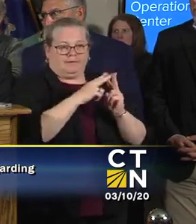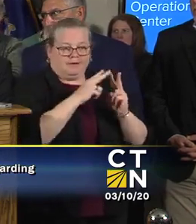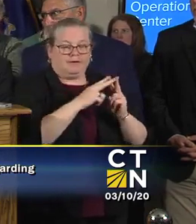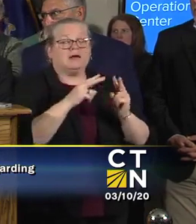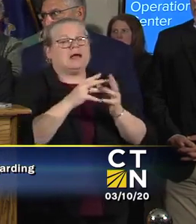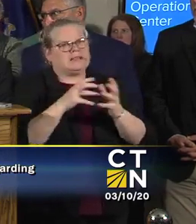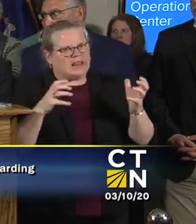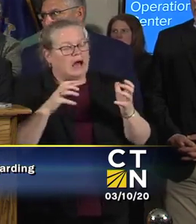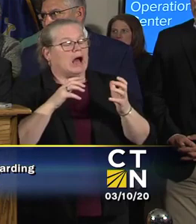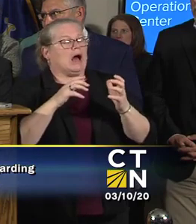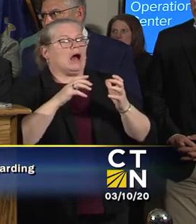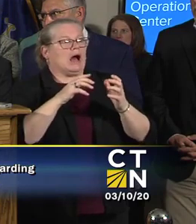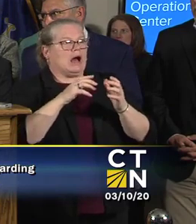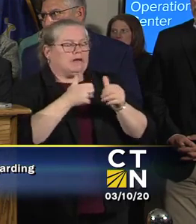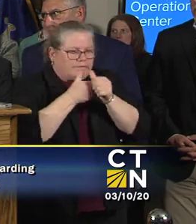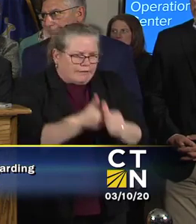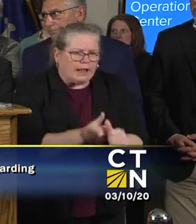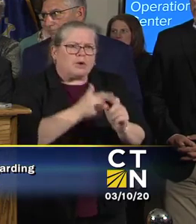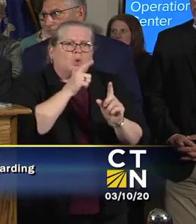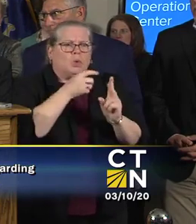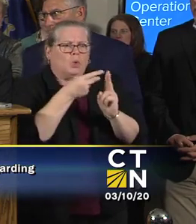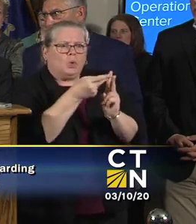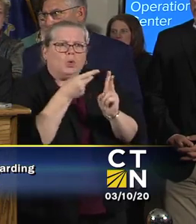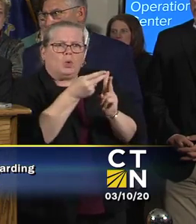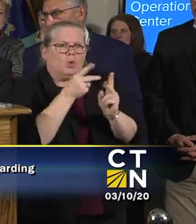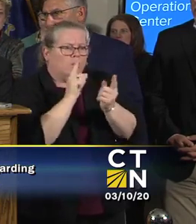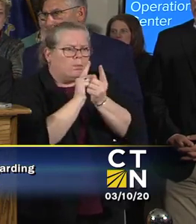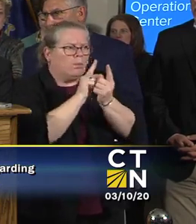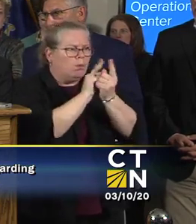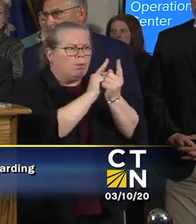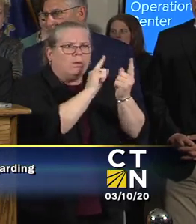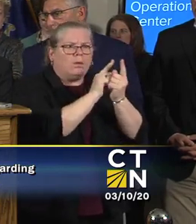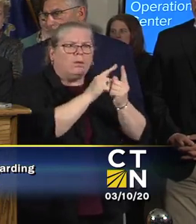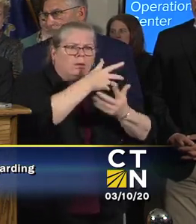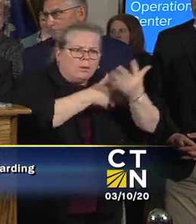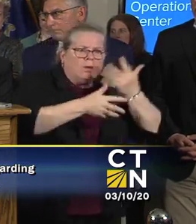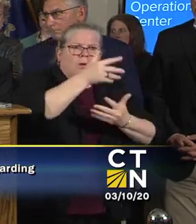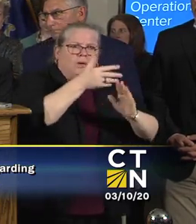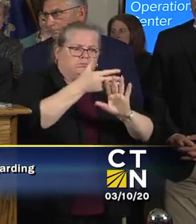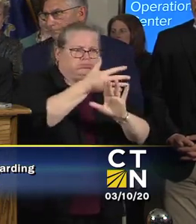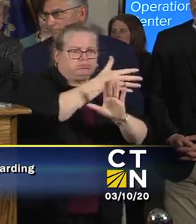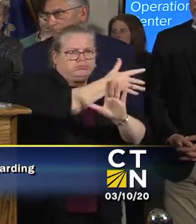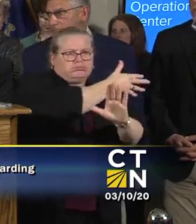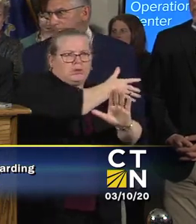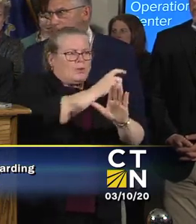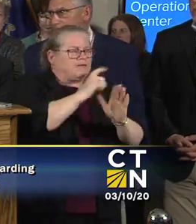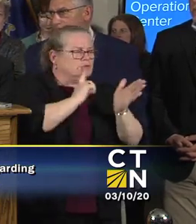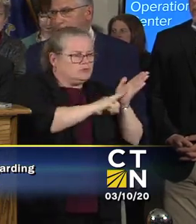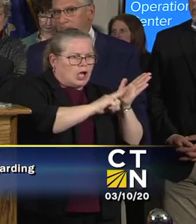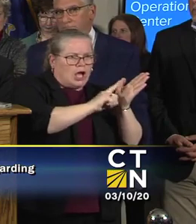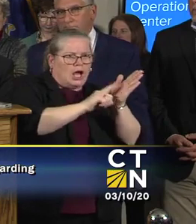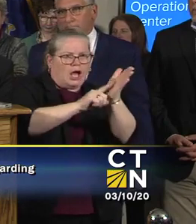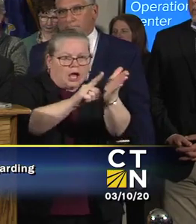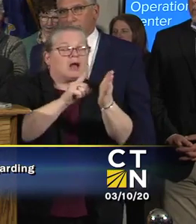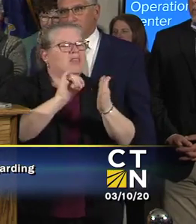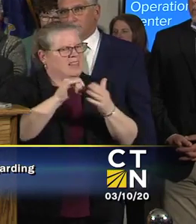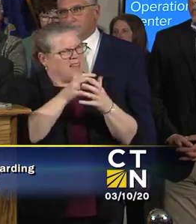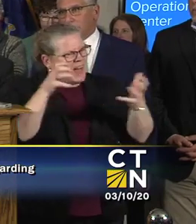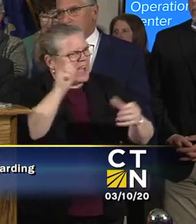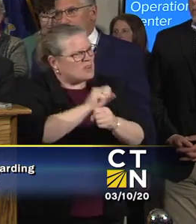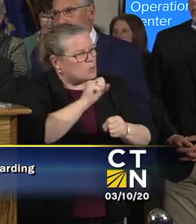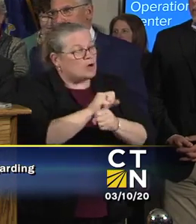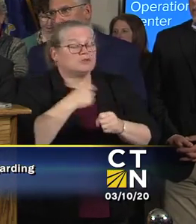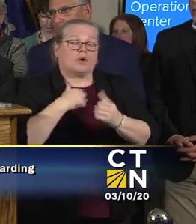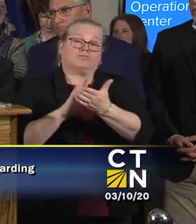lot of work. I want to commend the Department of Public Health staff who have worked around the clock, literally, and also local health, and also